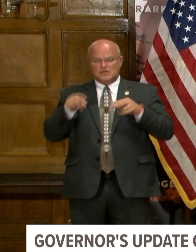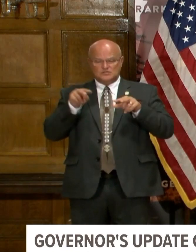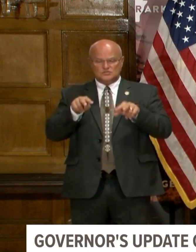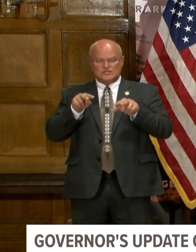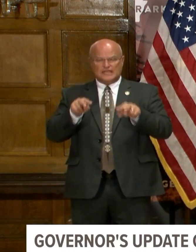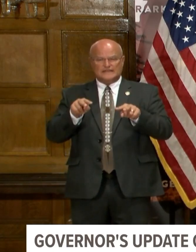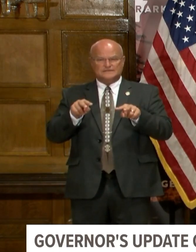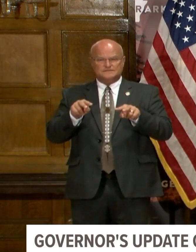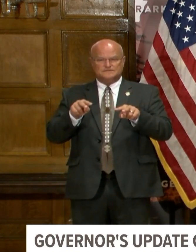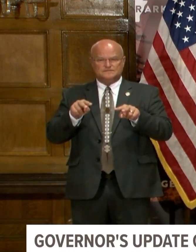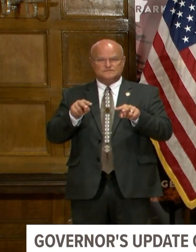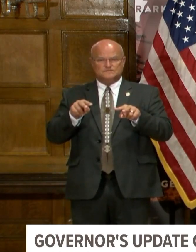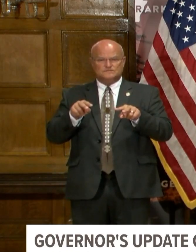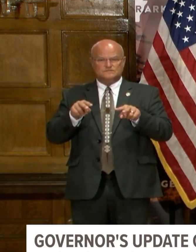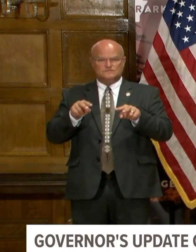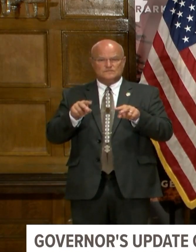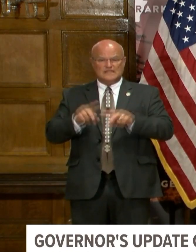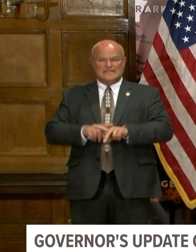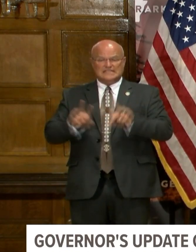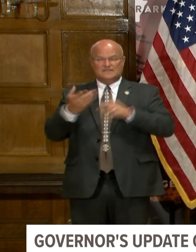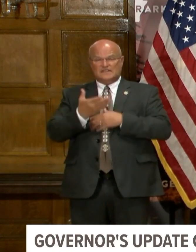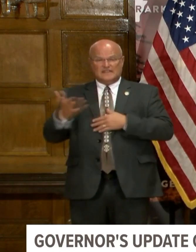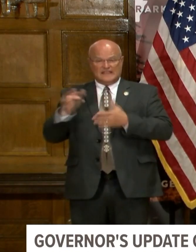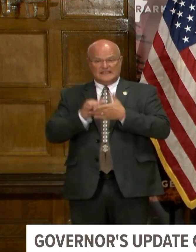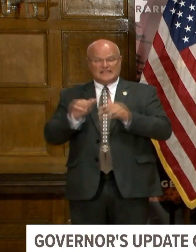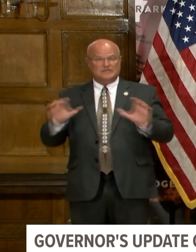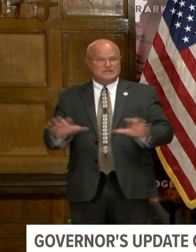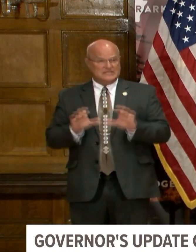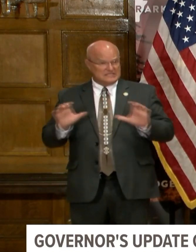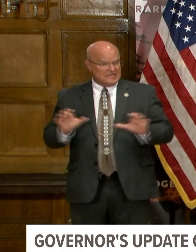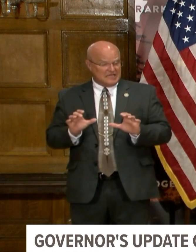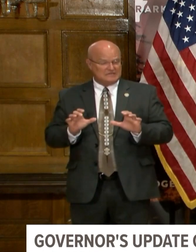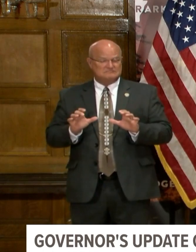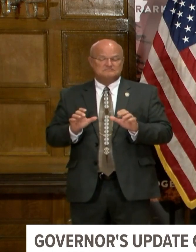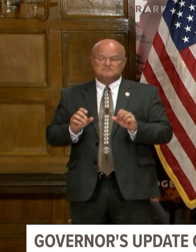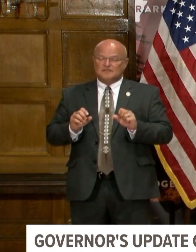look at different things that can be done. It could